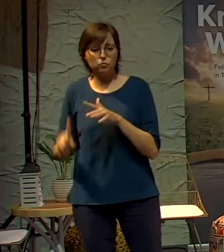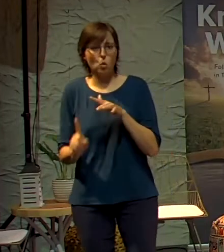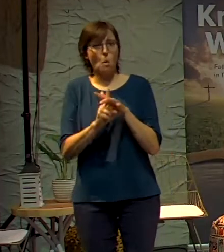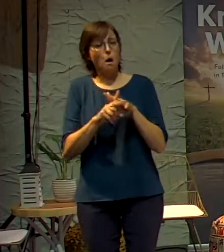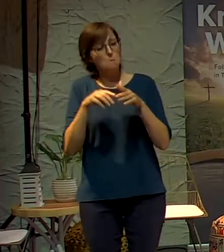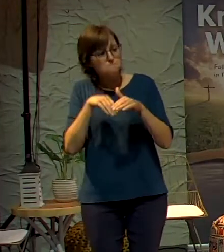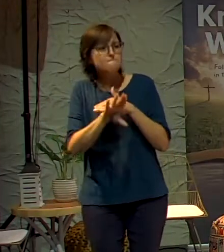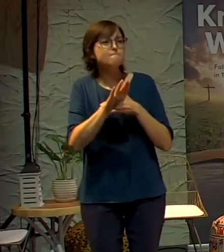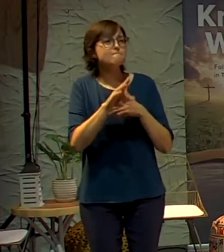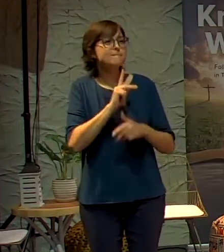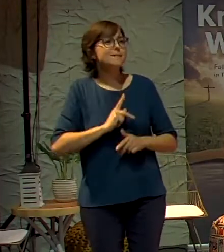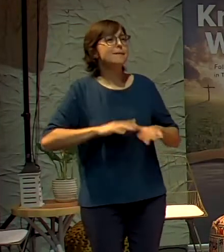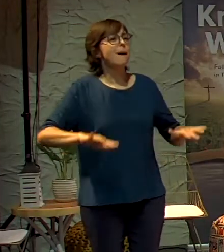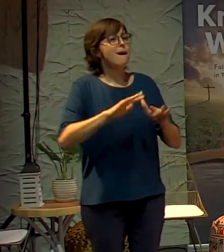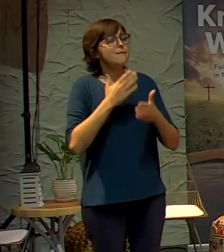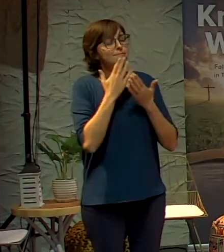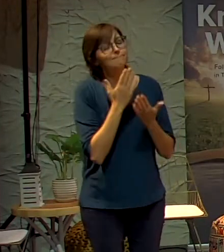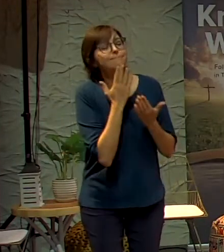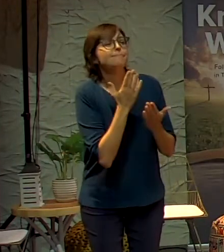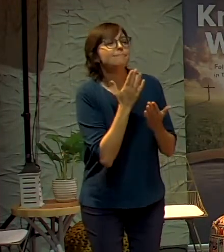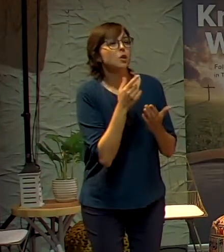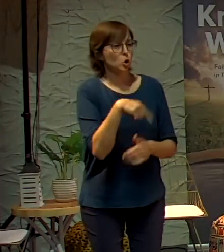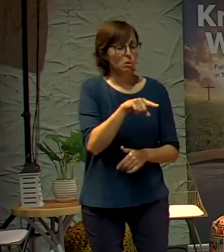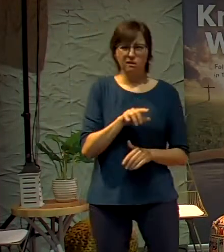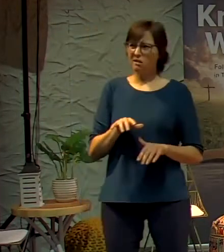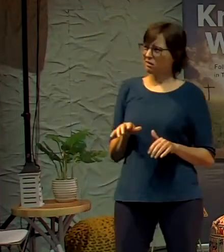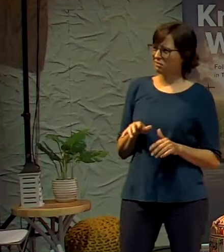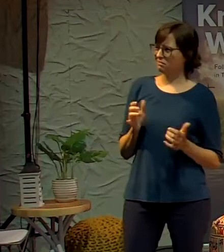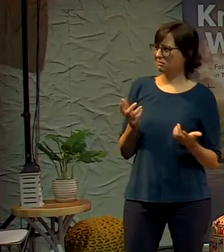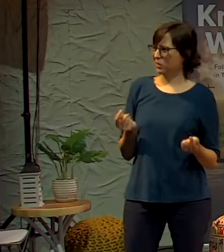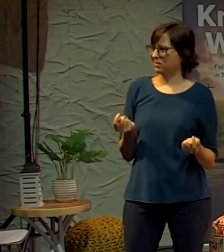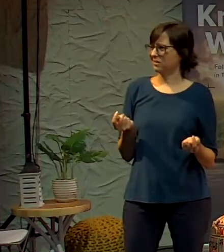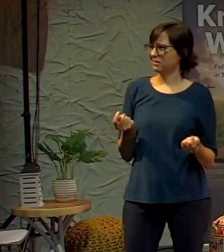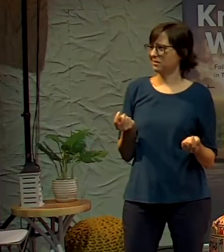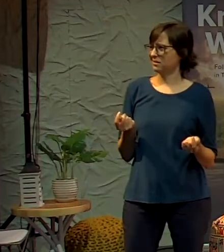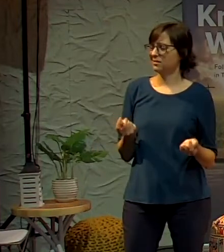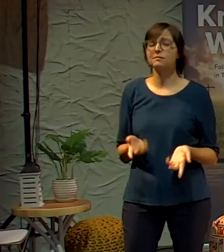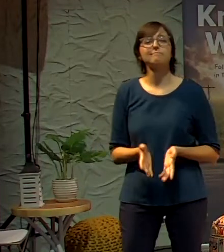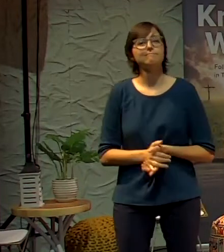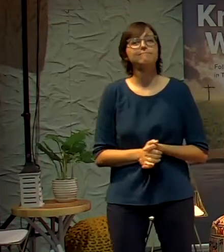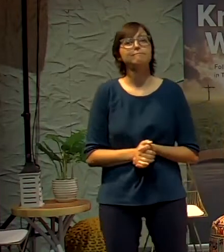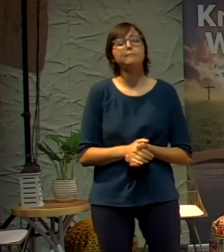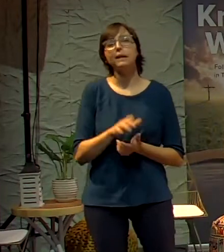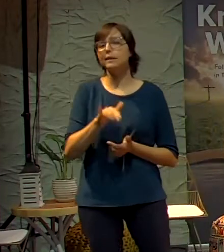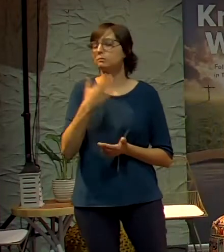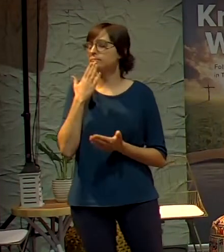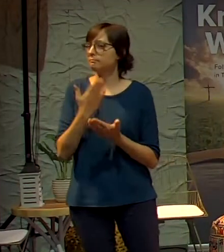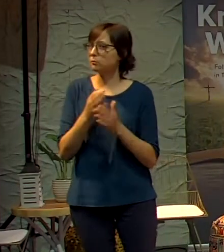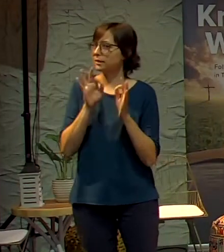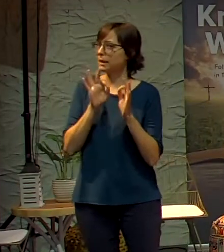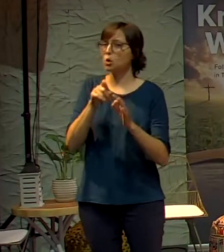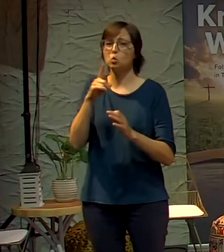you go, what? And that's a great example of when you've missed the